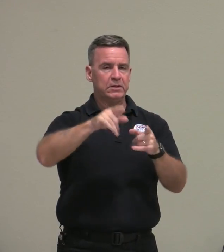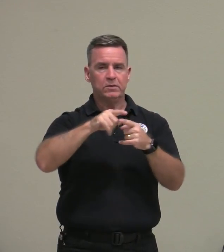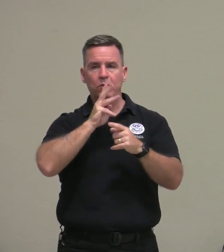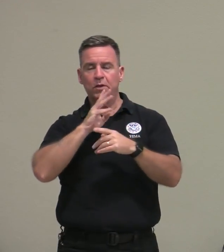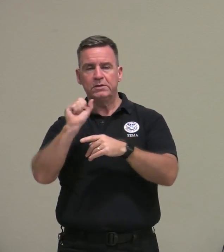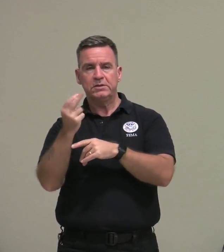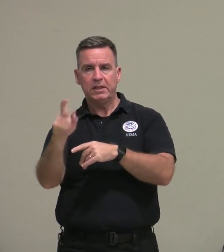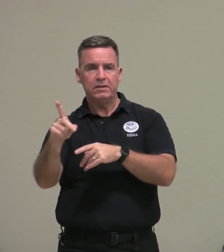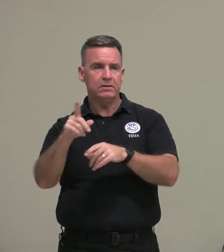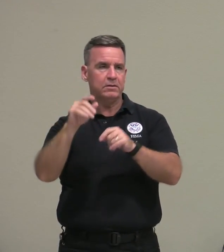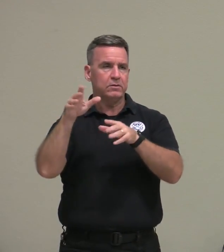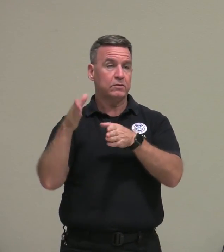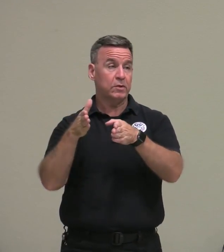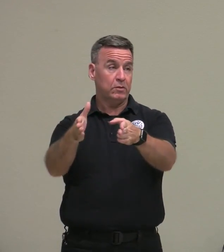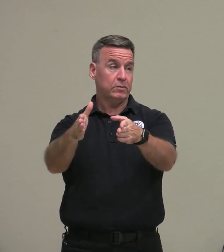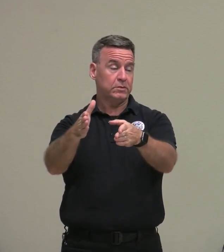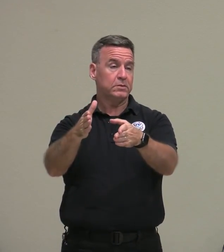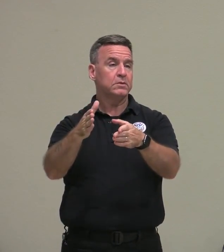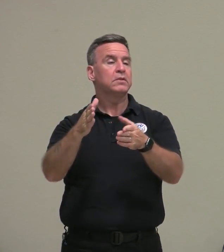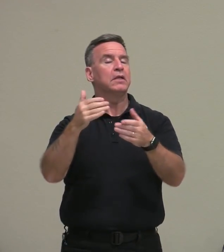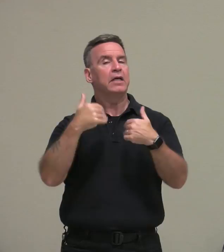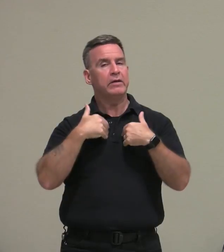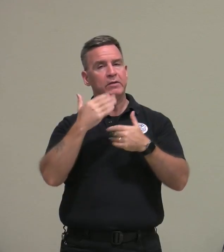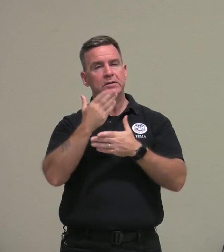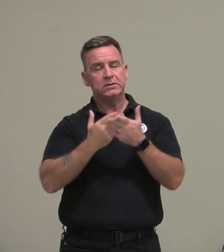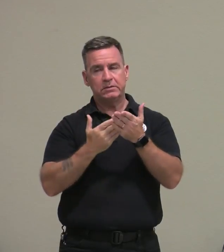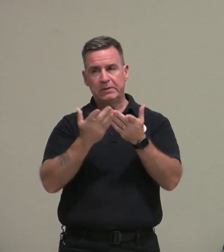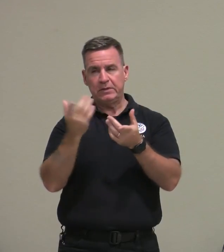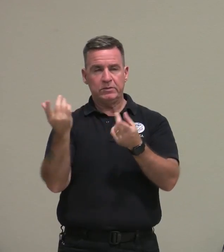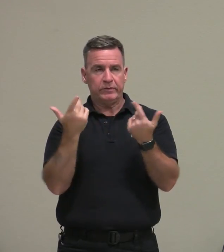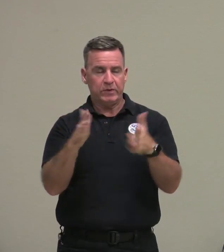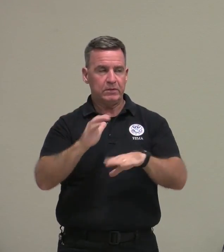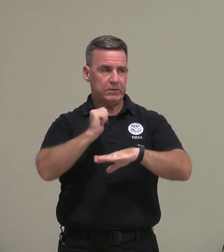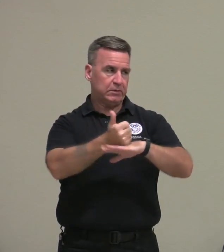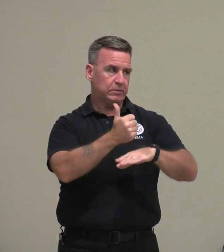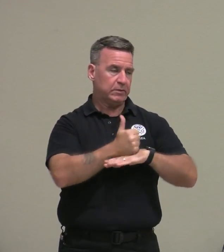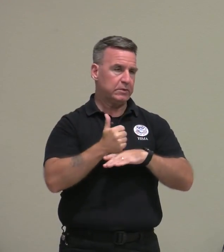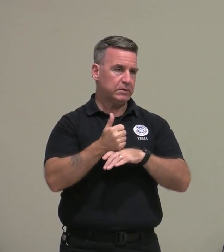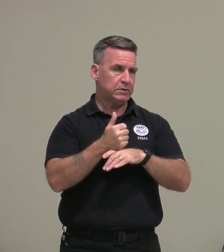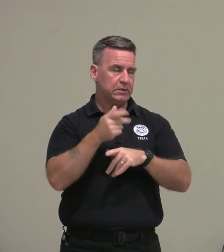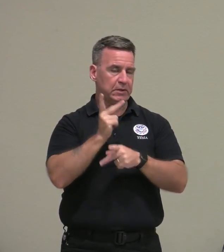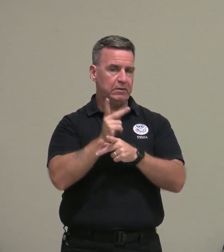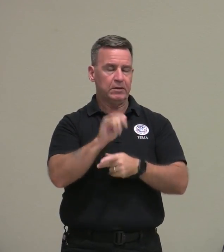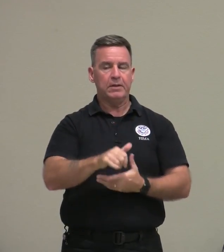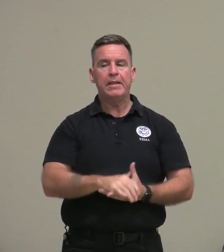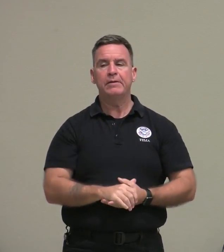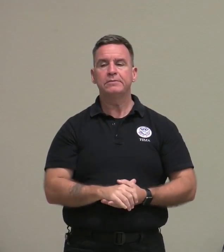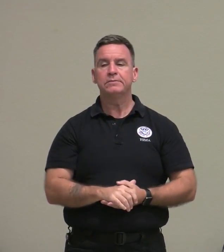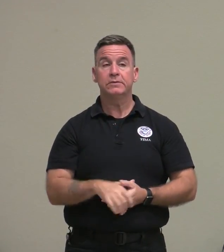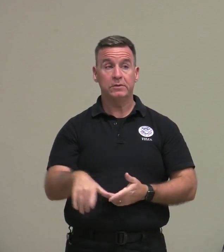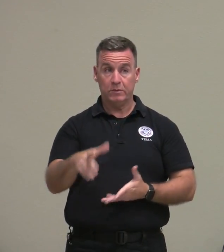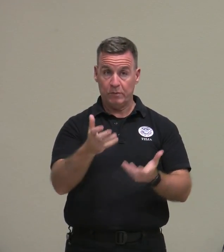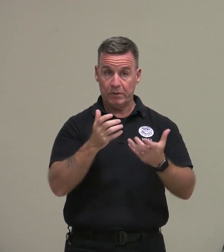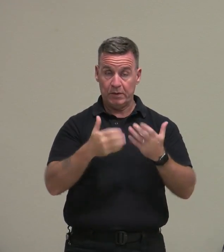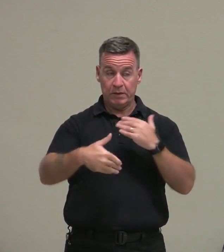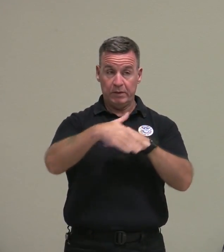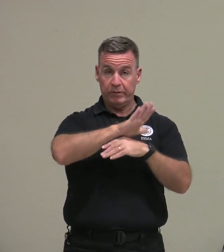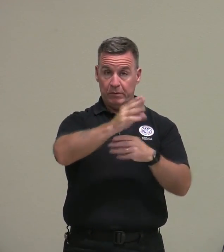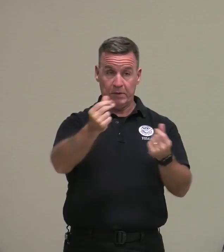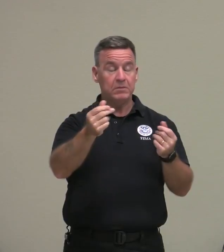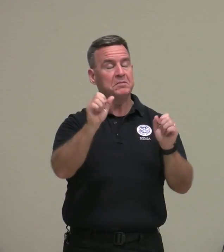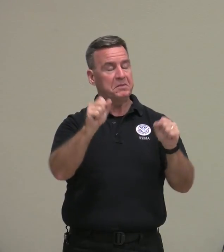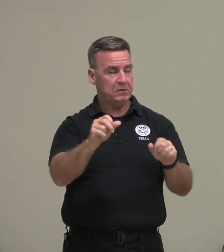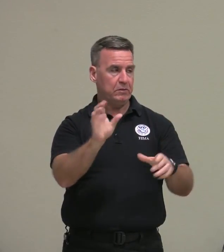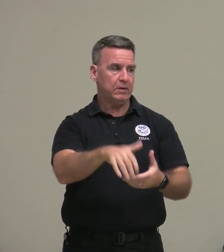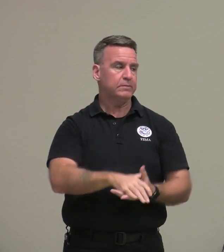watersheds and into roadways. So there are some measures that have already been put in place to address some of that. But if you want to cover your property, you